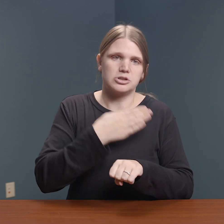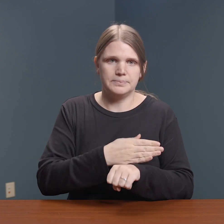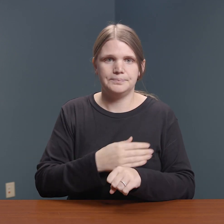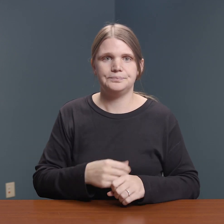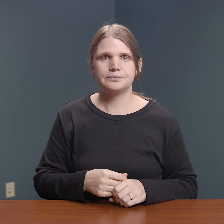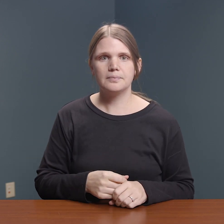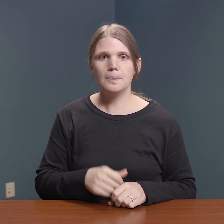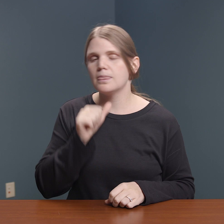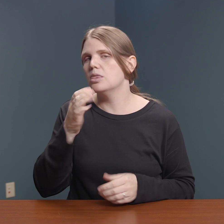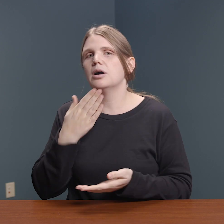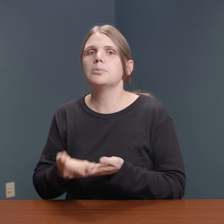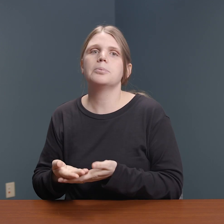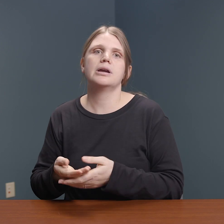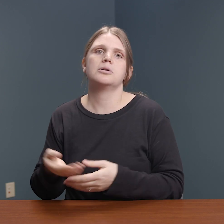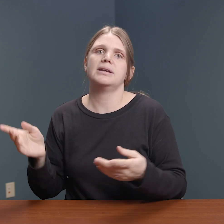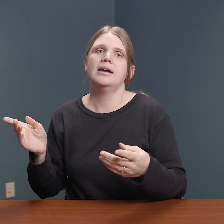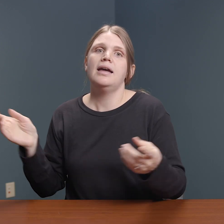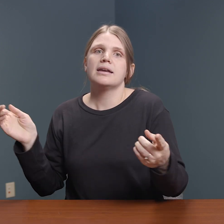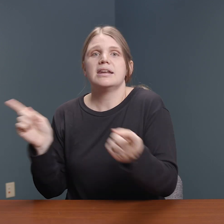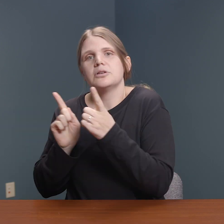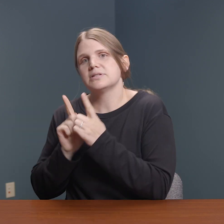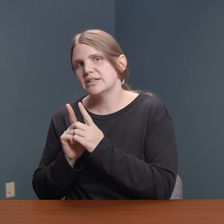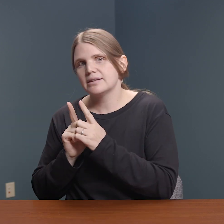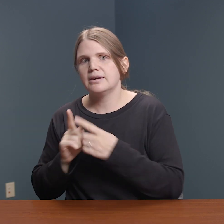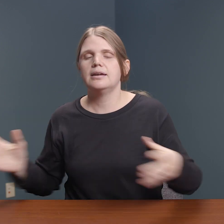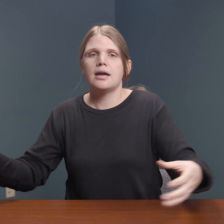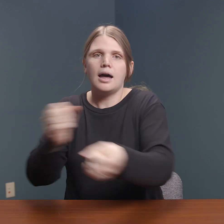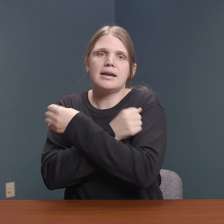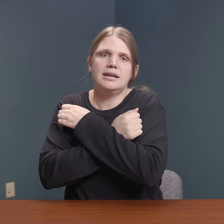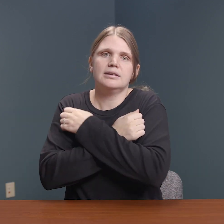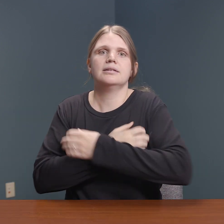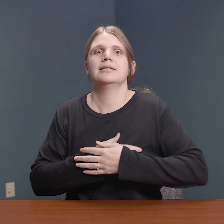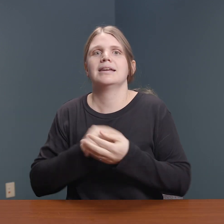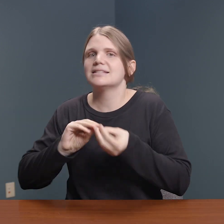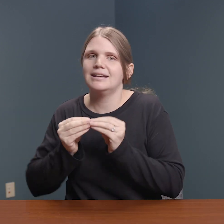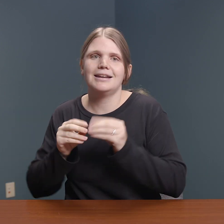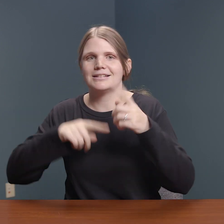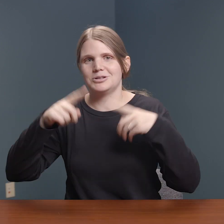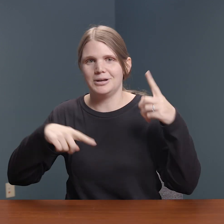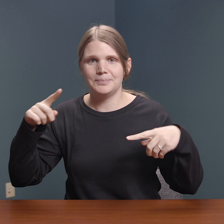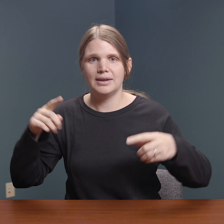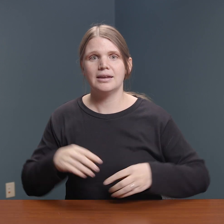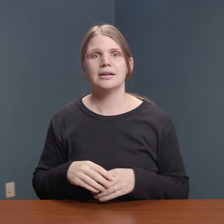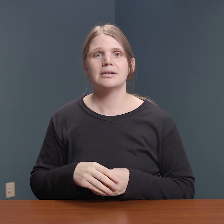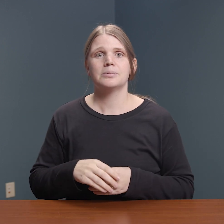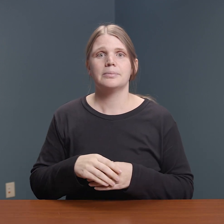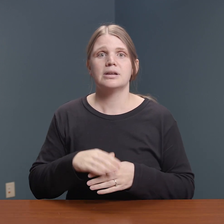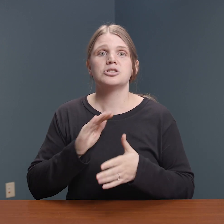profession. Not appropriate would be getting close physically, hugging, kissing, etc.